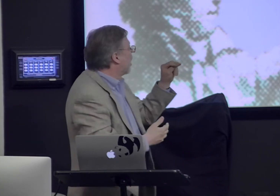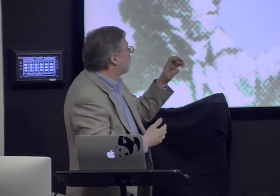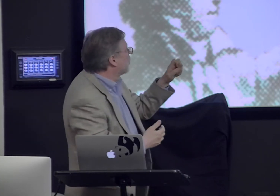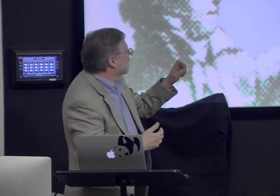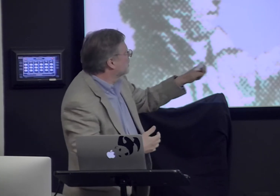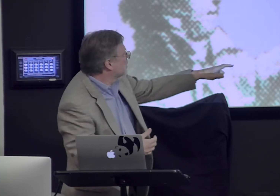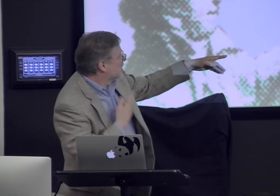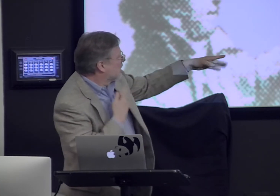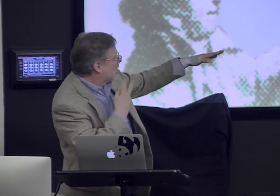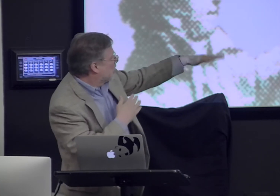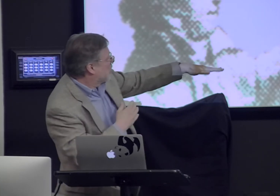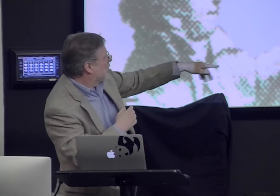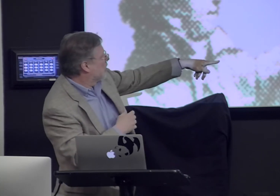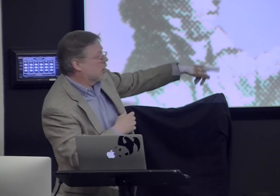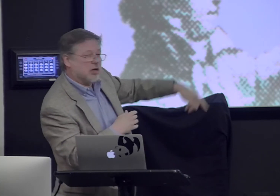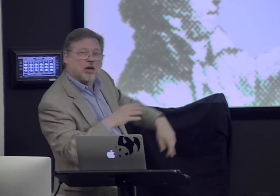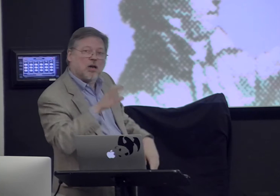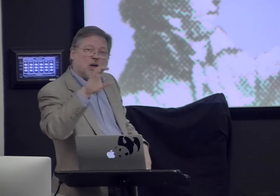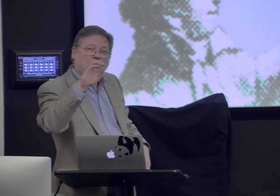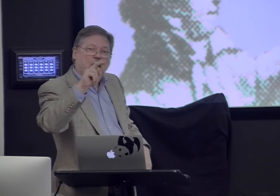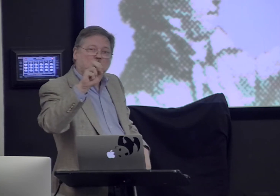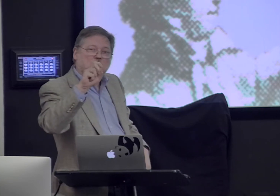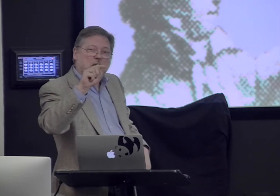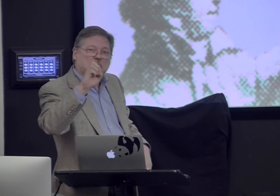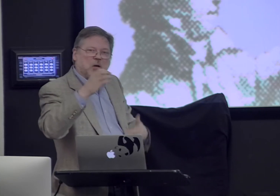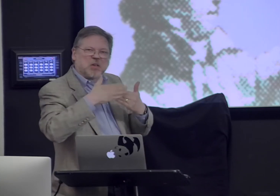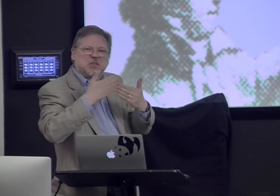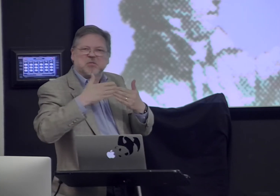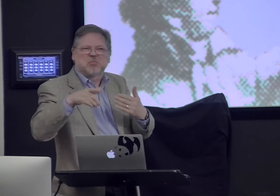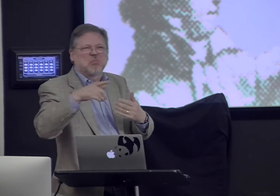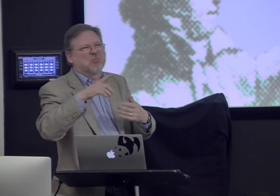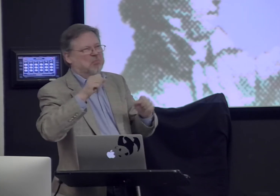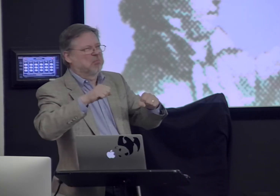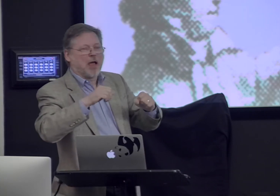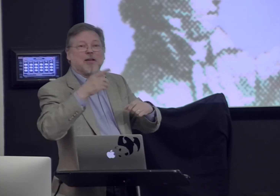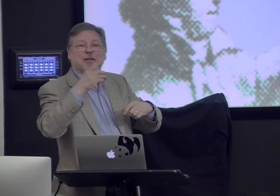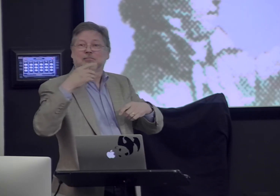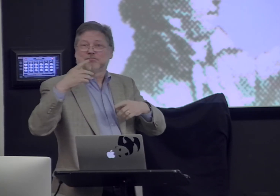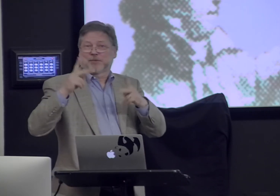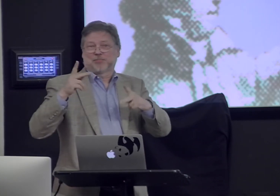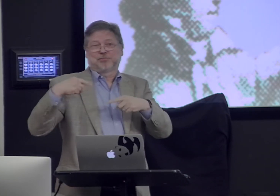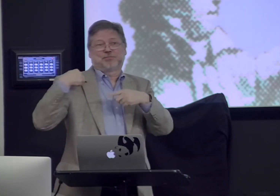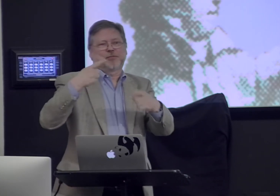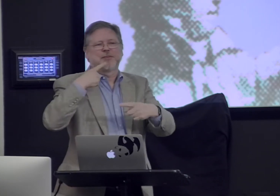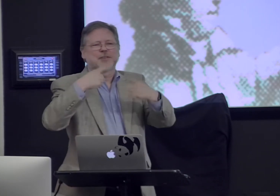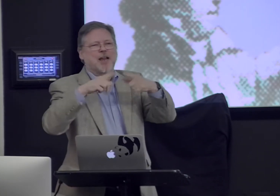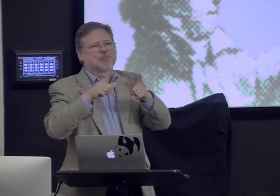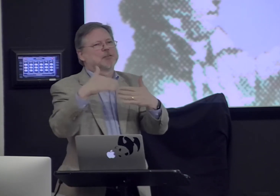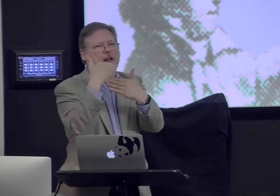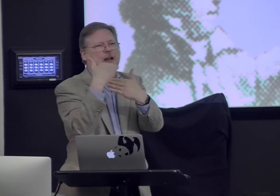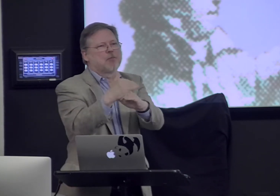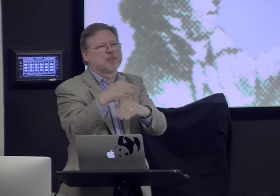This is why we need to understand signs over time, because we see in this one example that gestural forms for